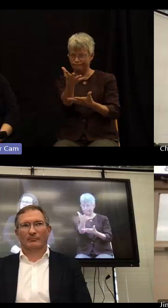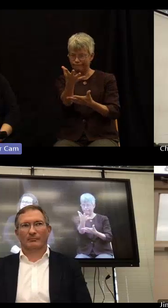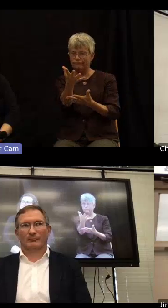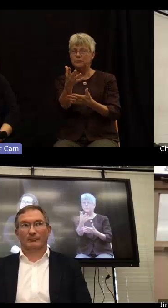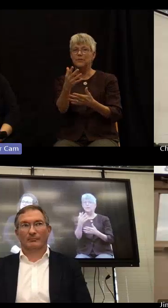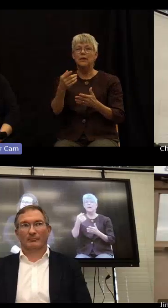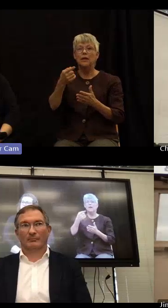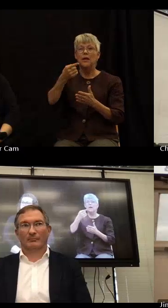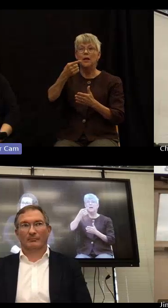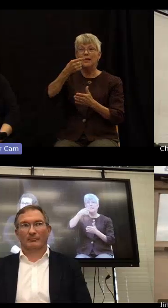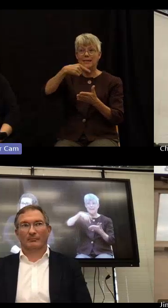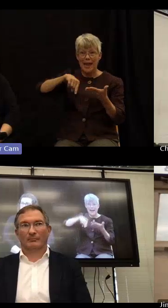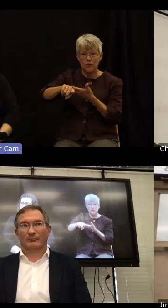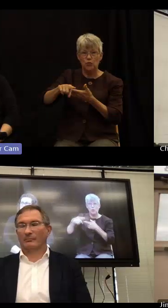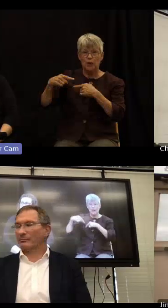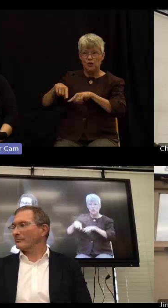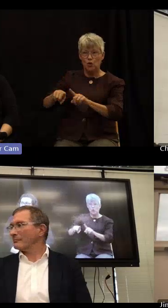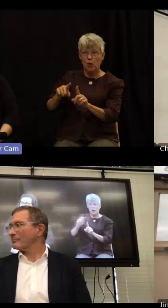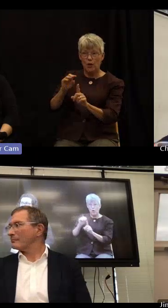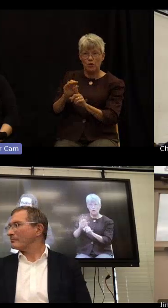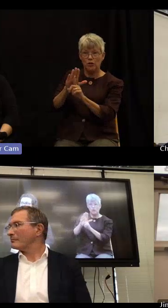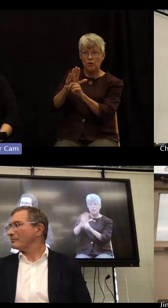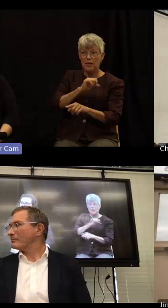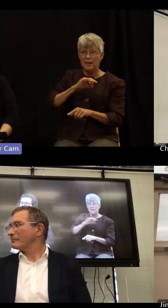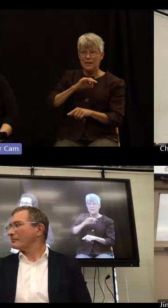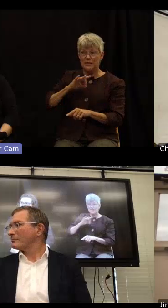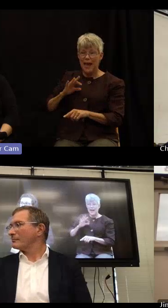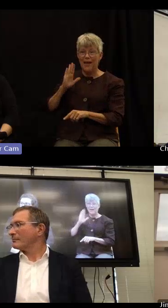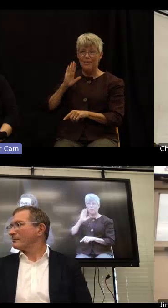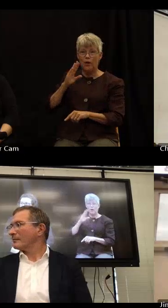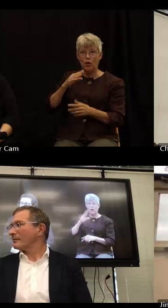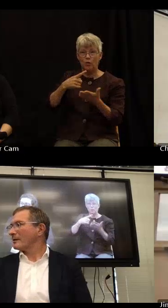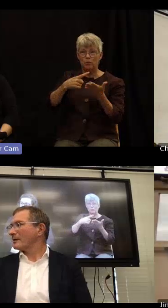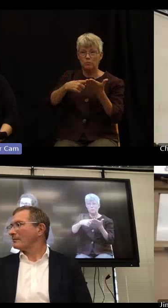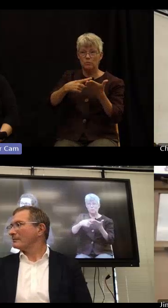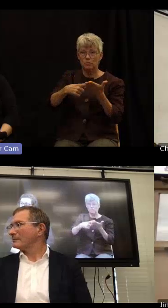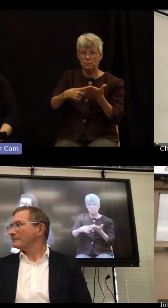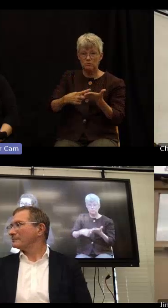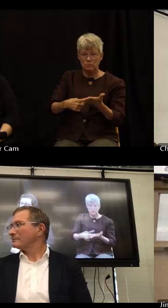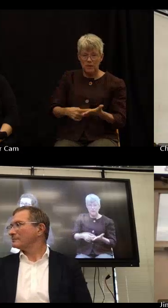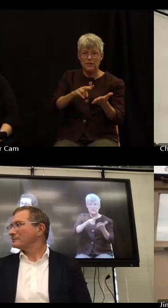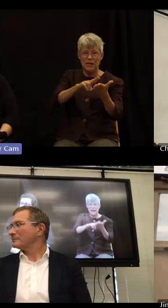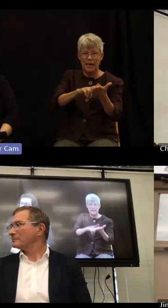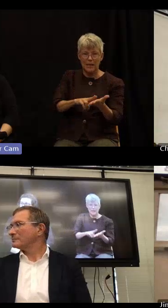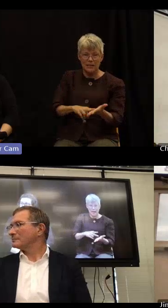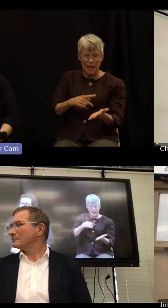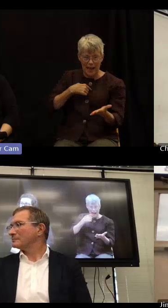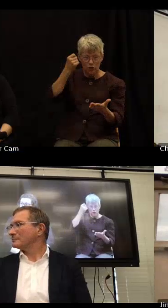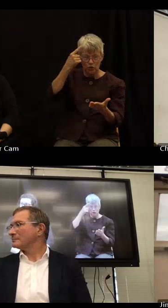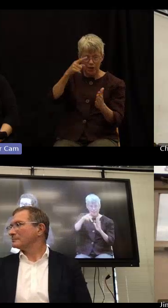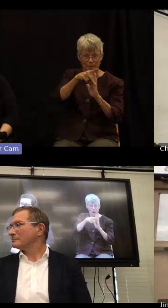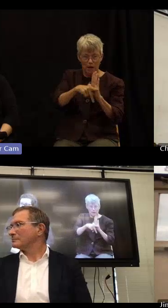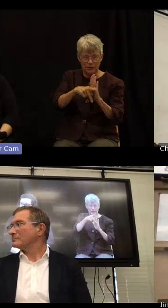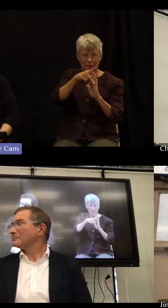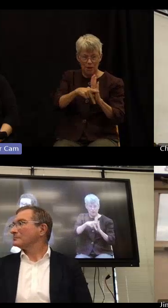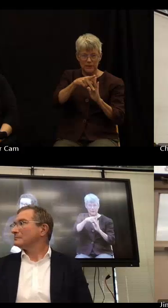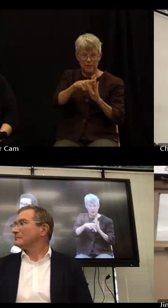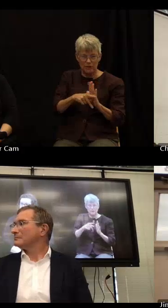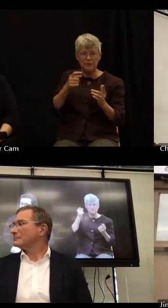next week in orientation, your staff are going to go through these and sign them as understood and having